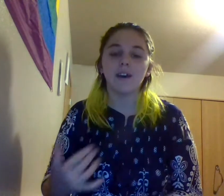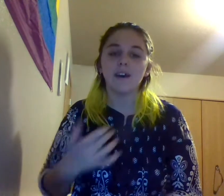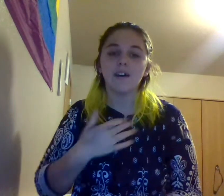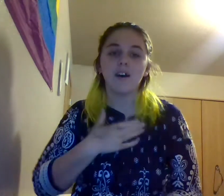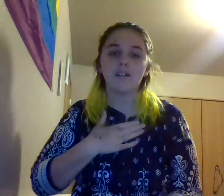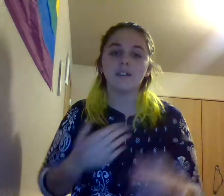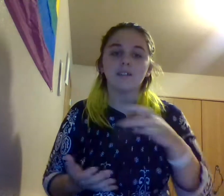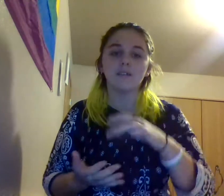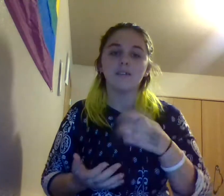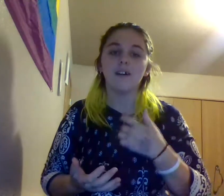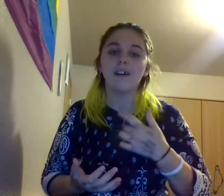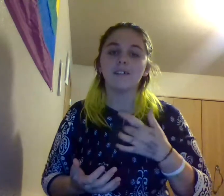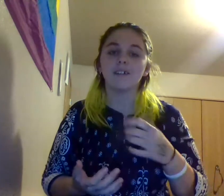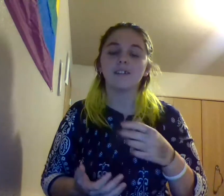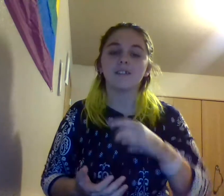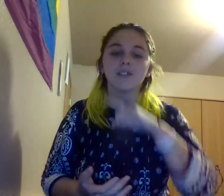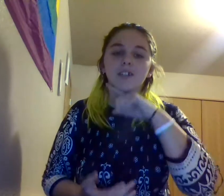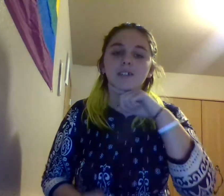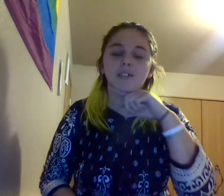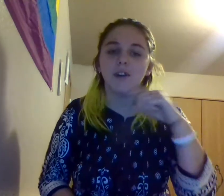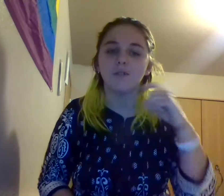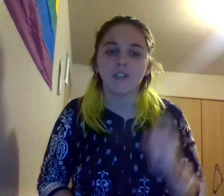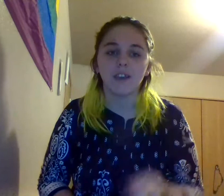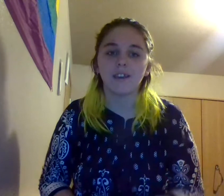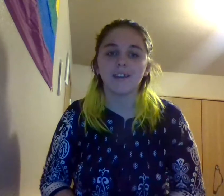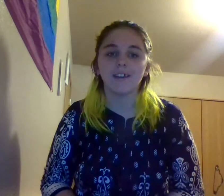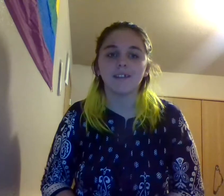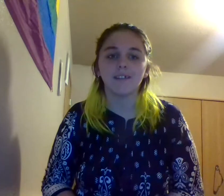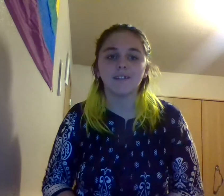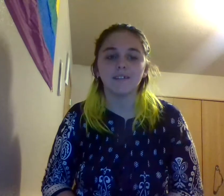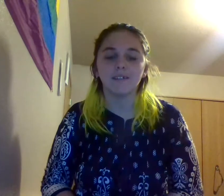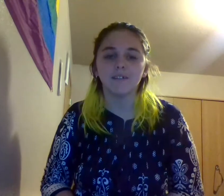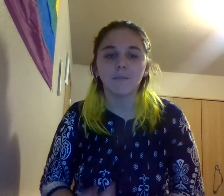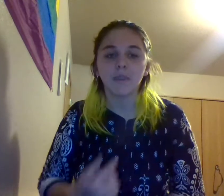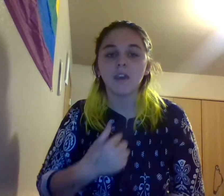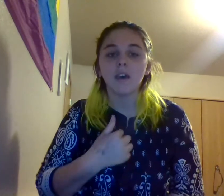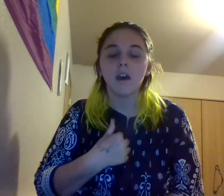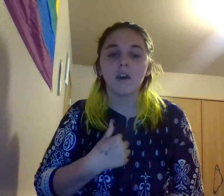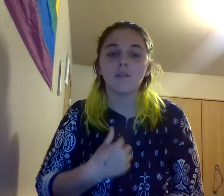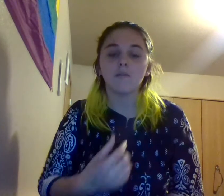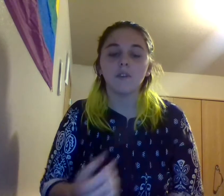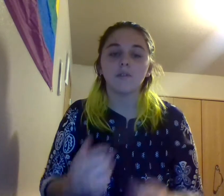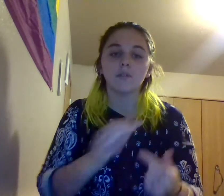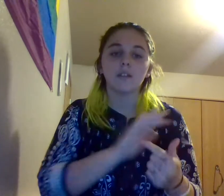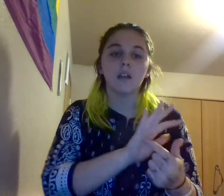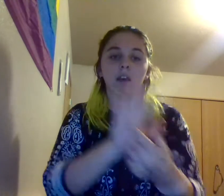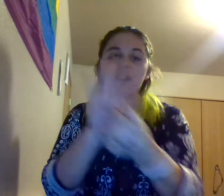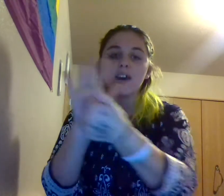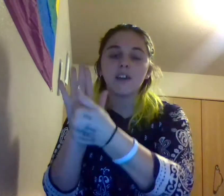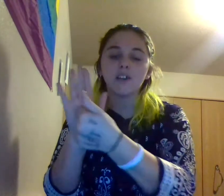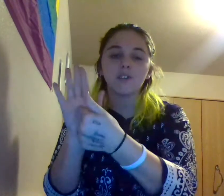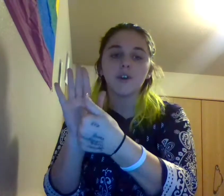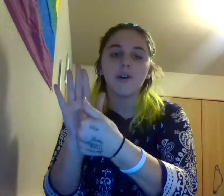heart is just so jaded. I refuse to let it show.